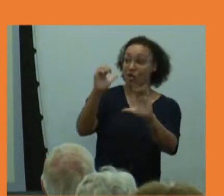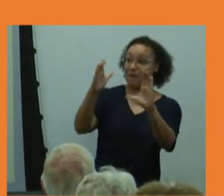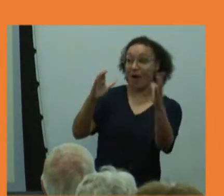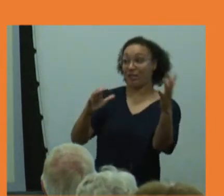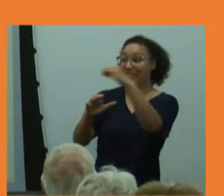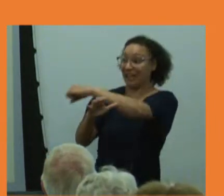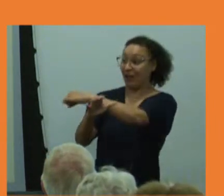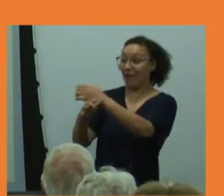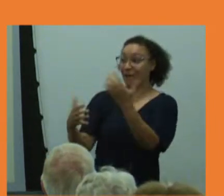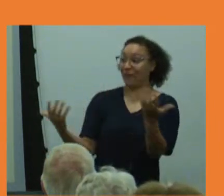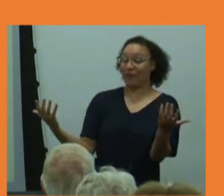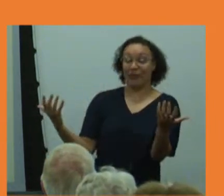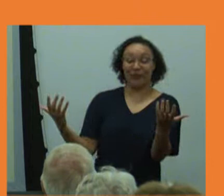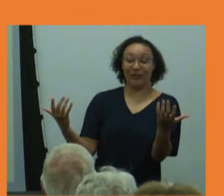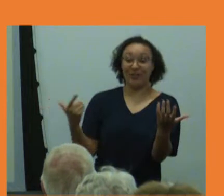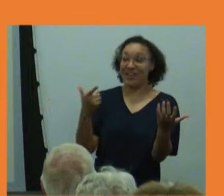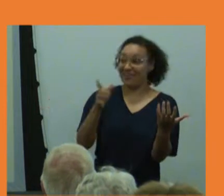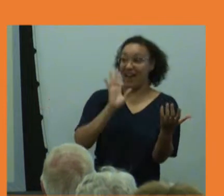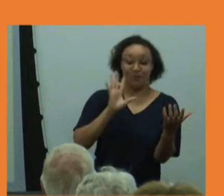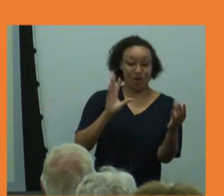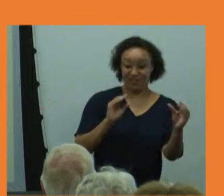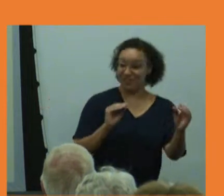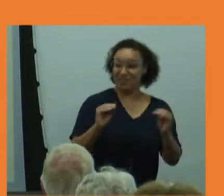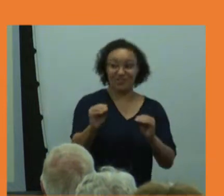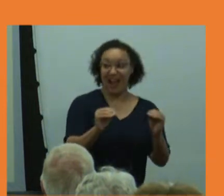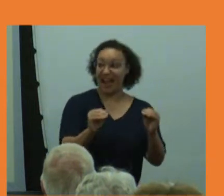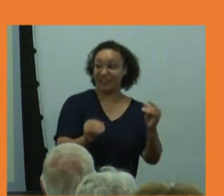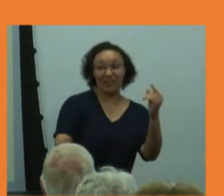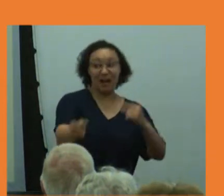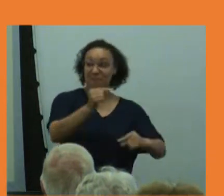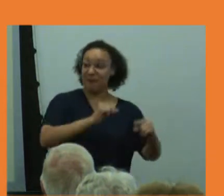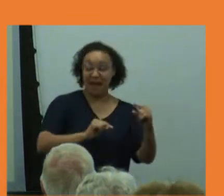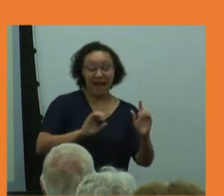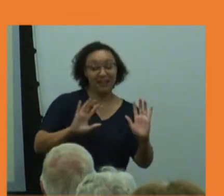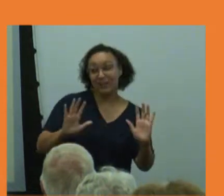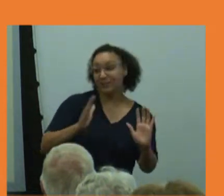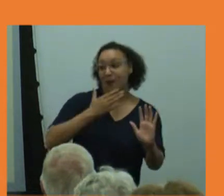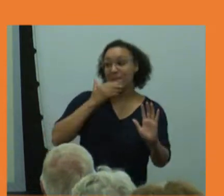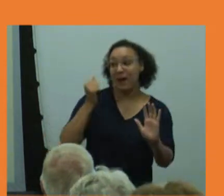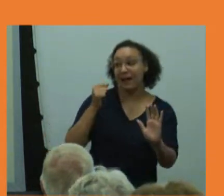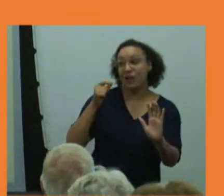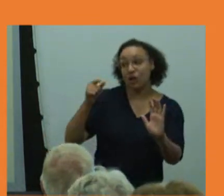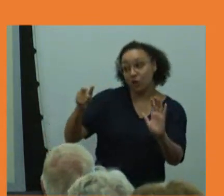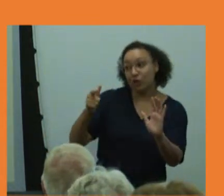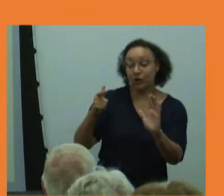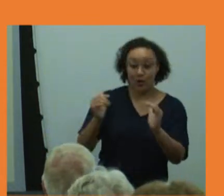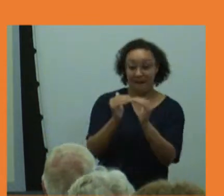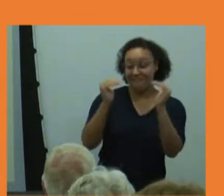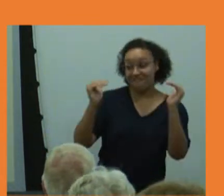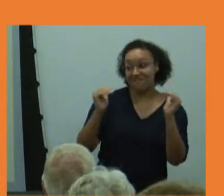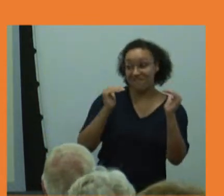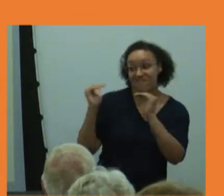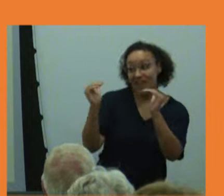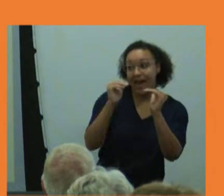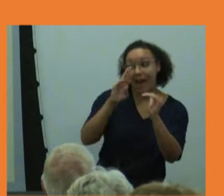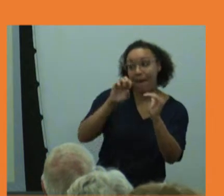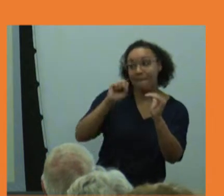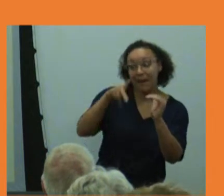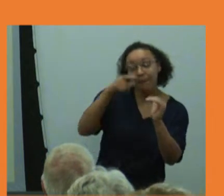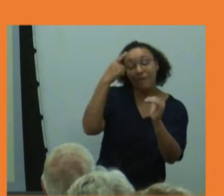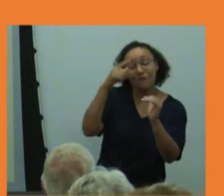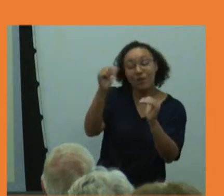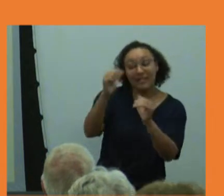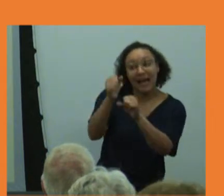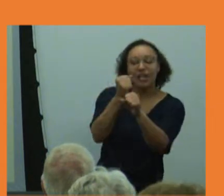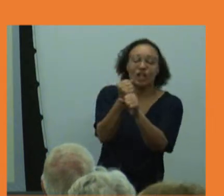power, and they're going to do the same thing, so you should provide a fair map for 10 years. That's what